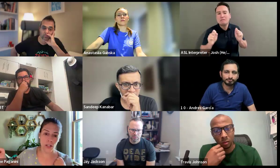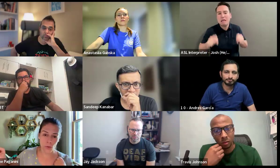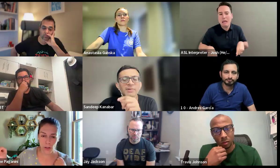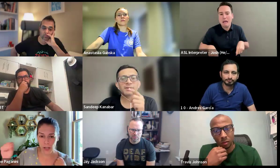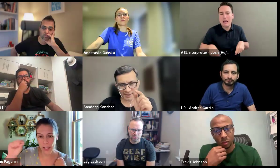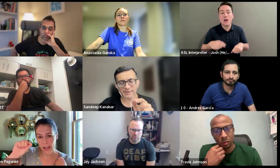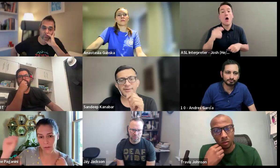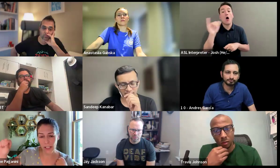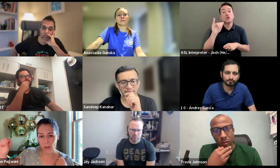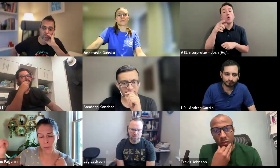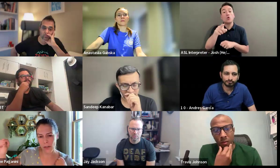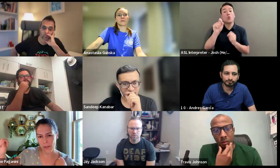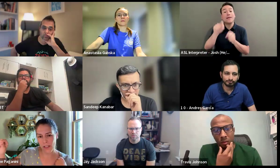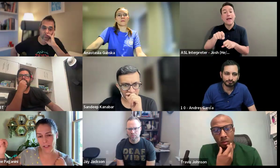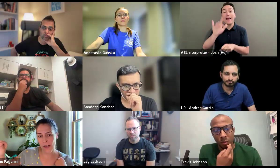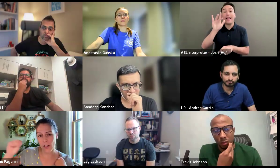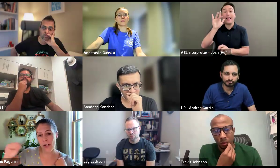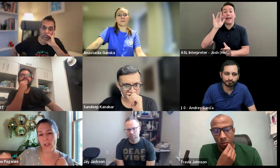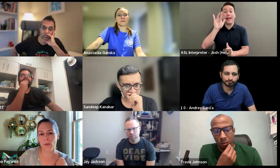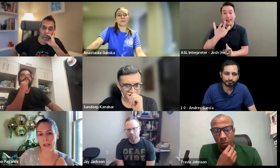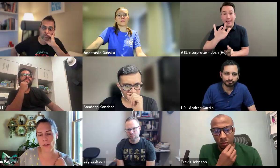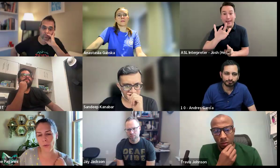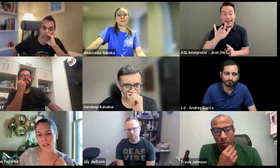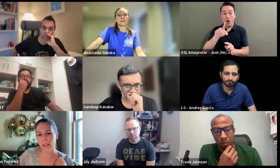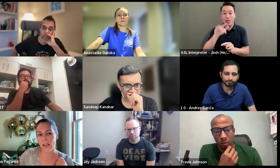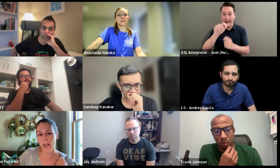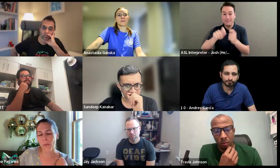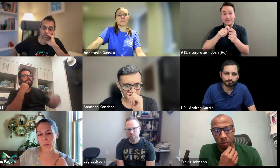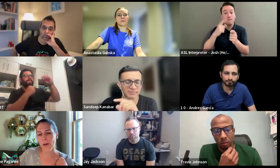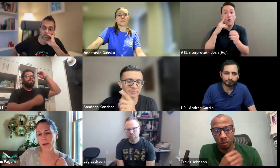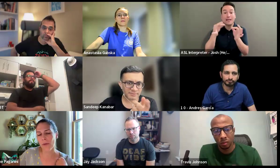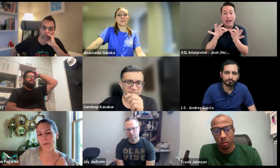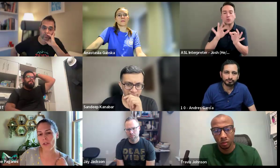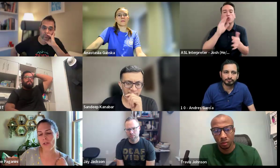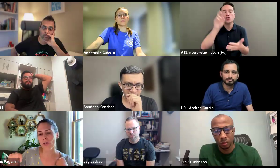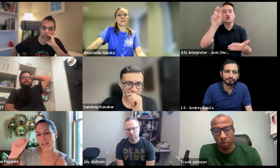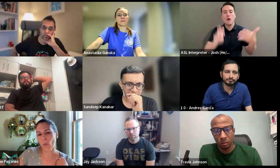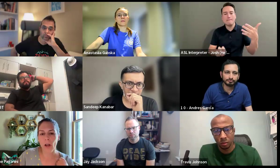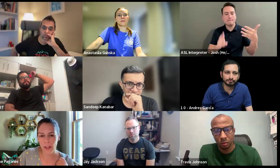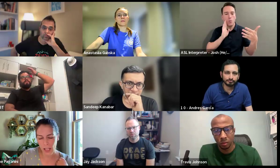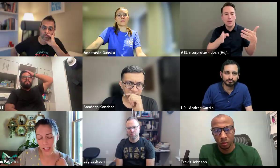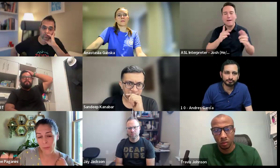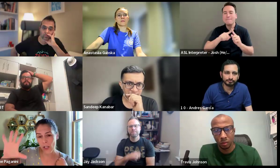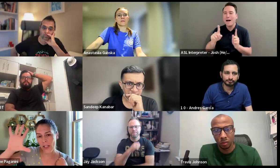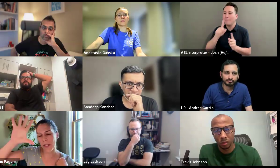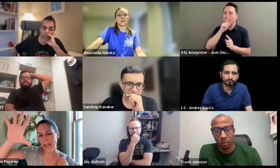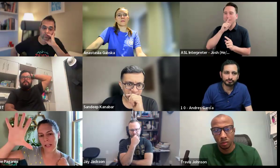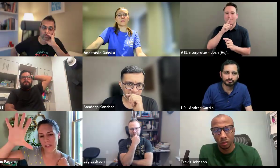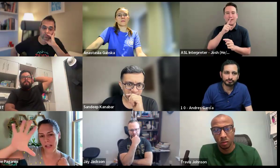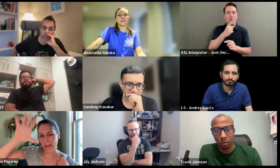section as well. You can kind of link to a specific section and it jumps right to it. But we don't want people just to look at one thing, and especially the beginning is kind of